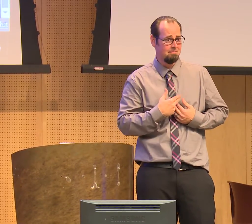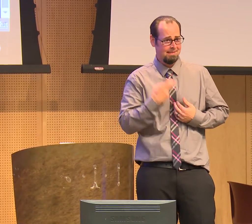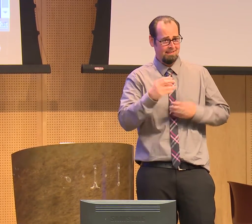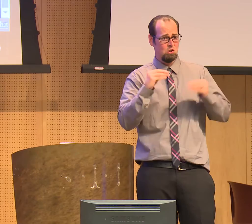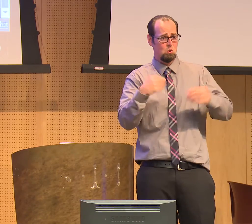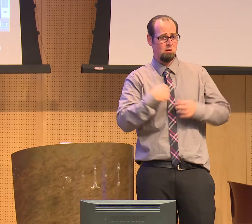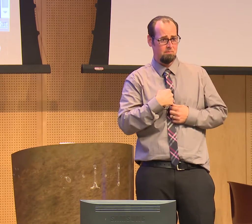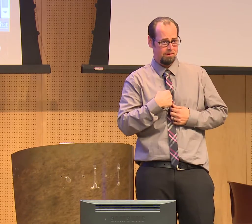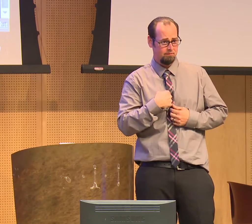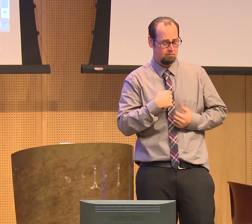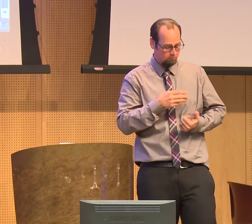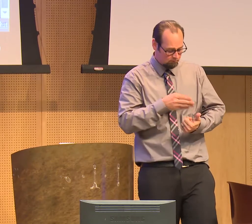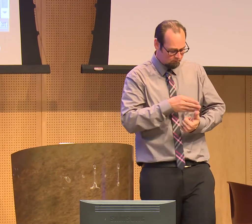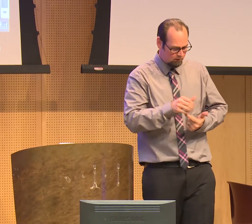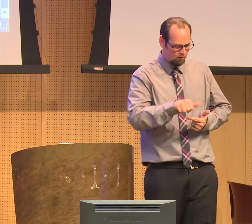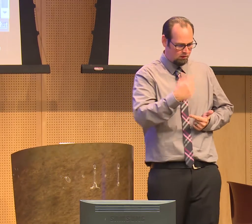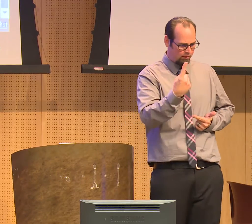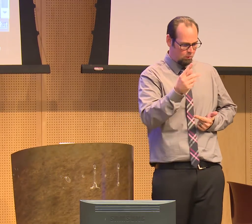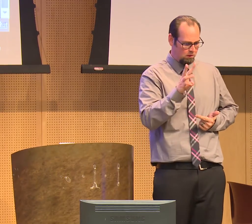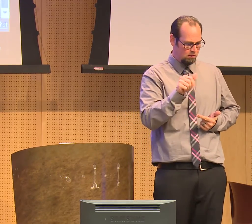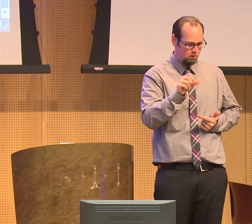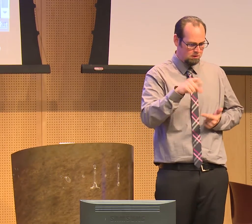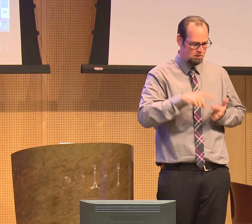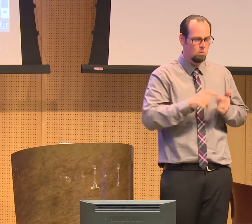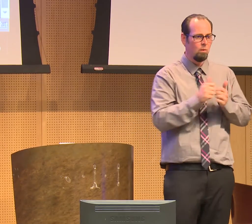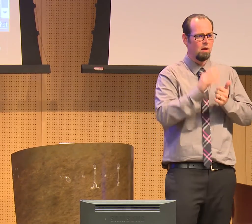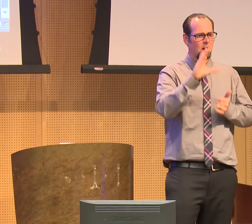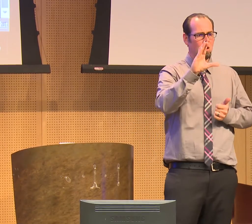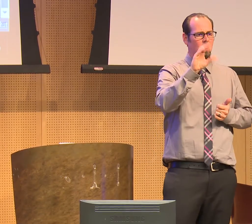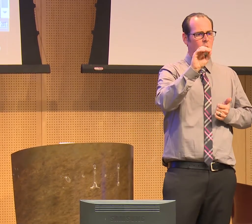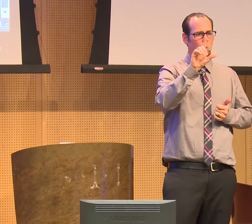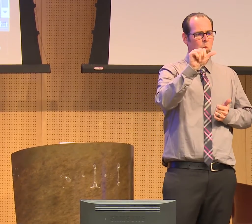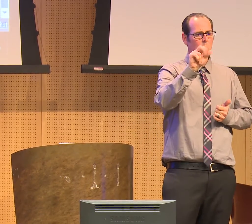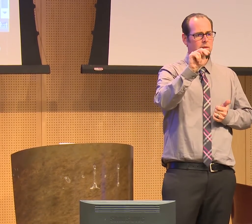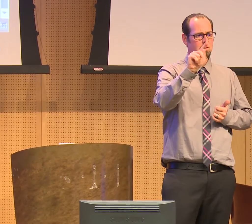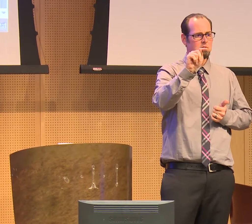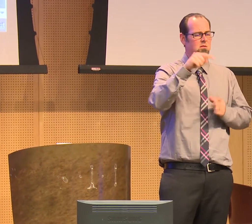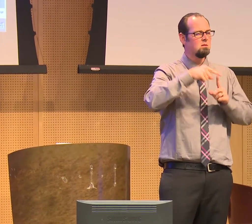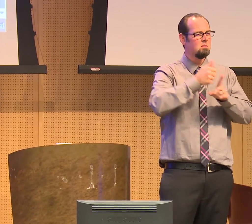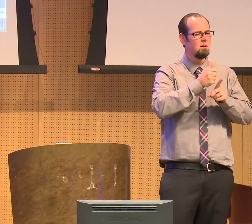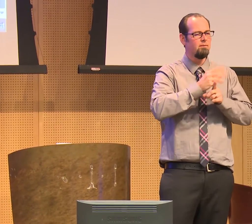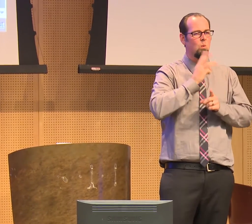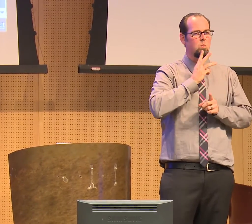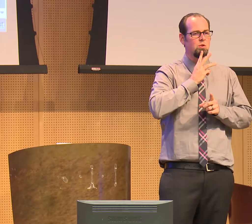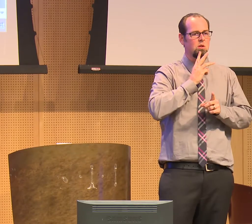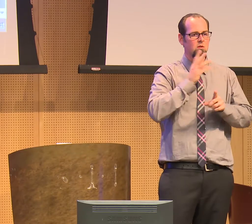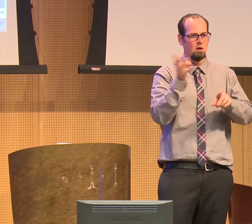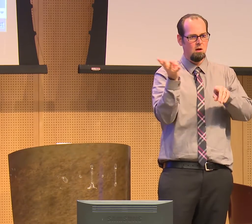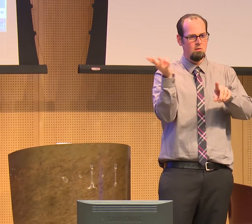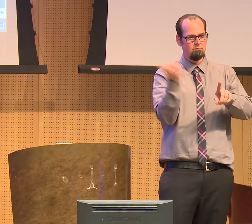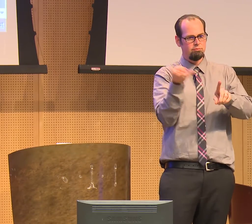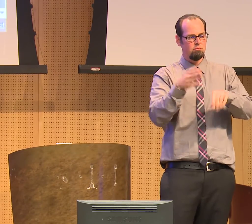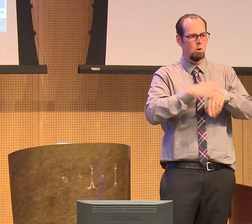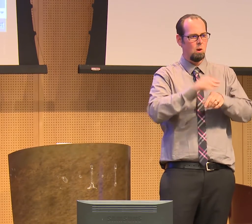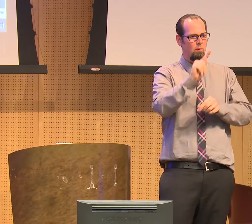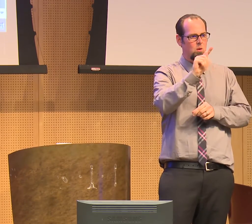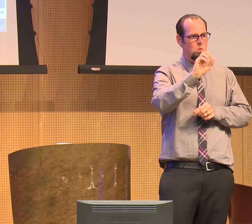They had to teach me. And another example was coolant. They used water on the